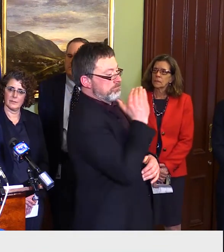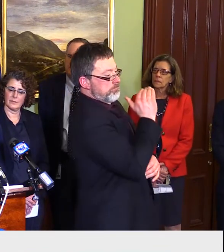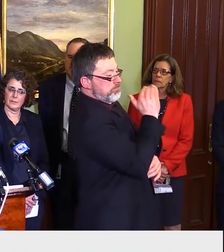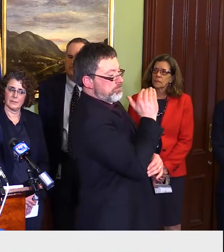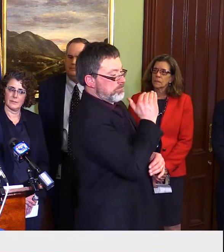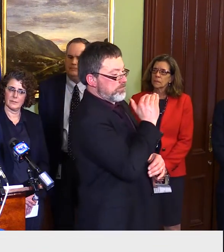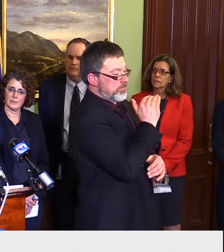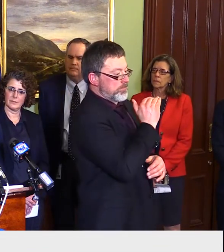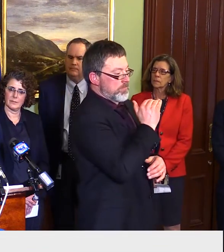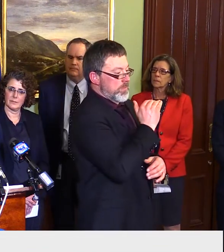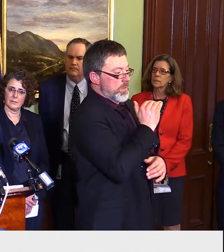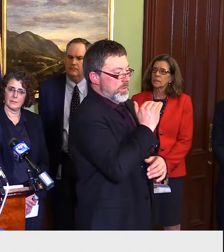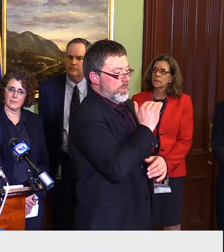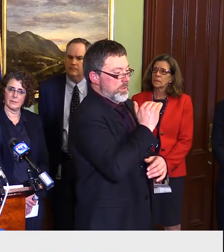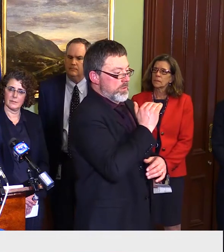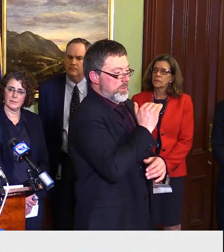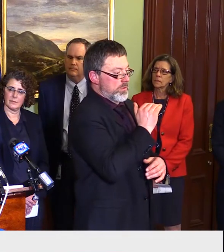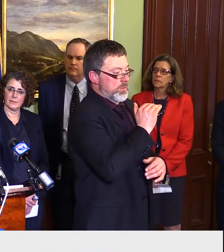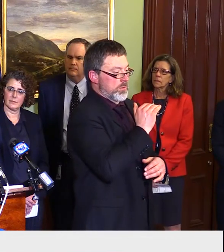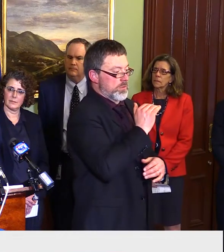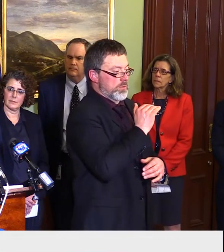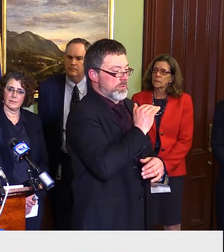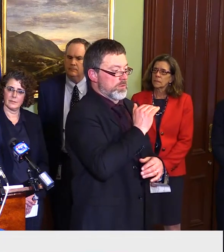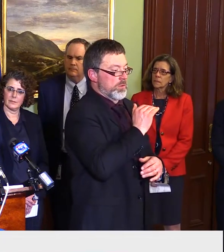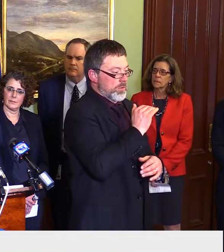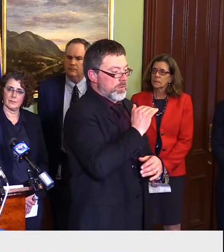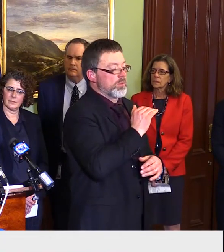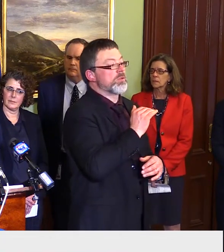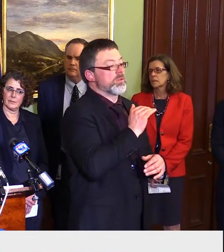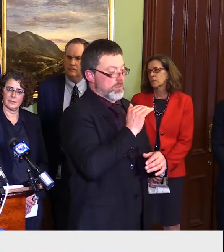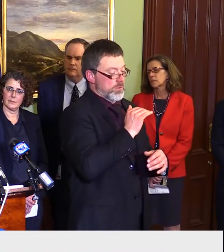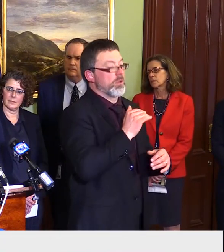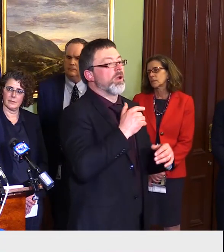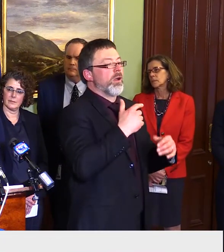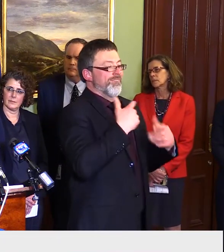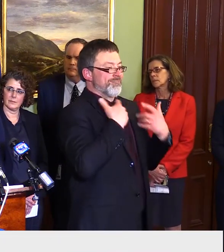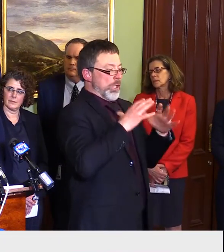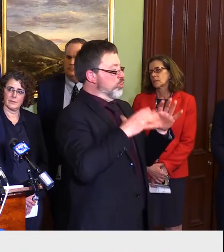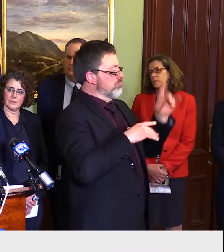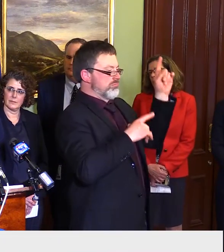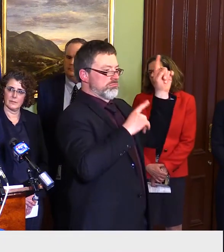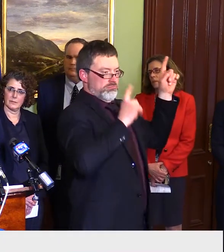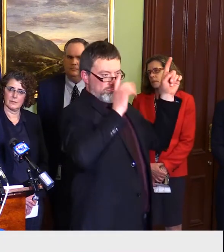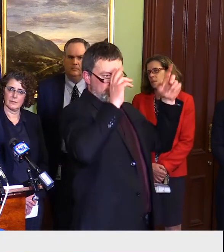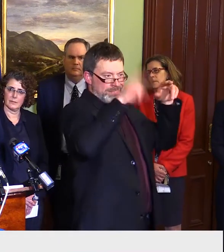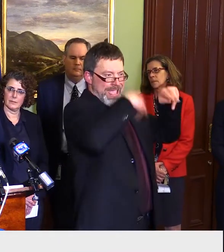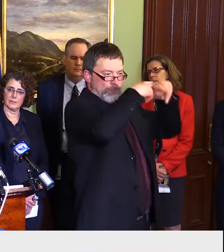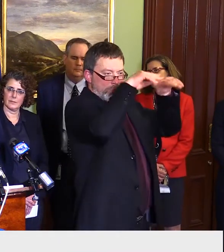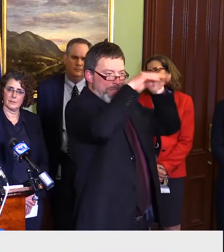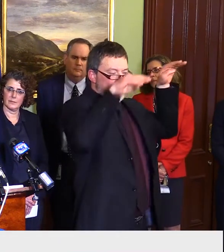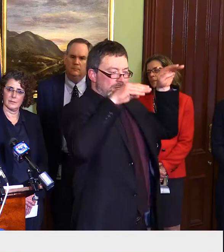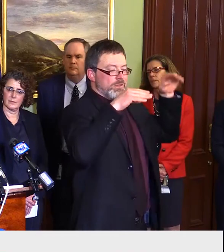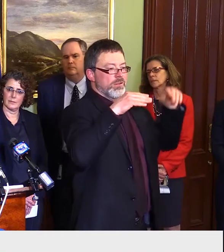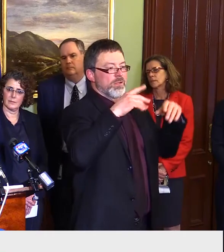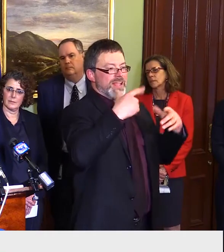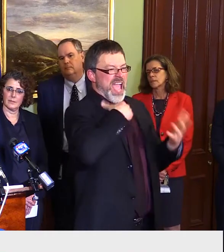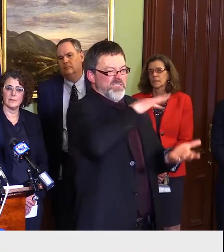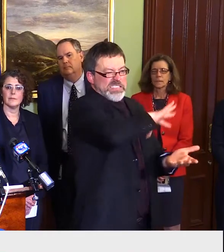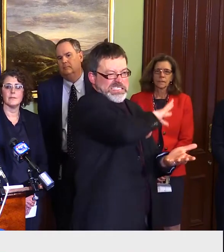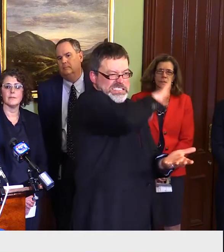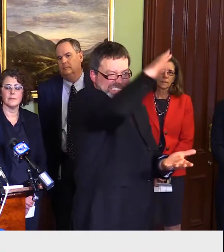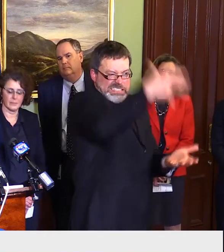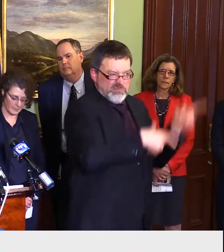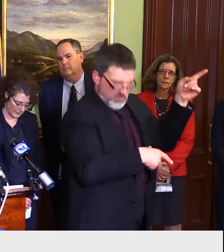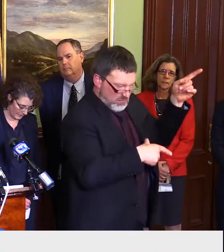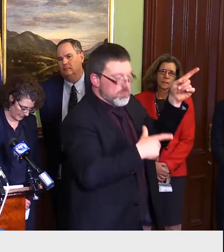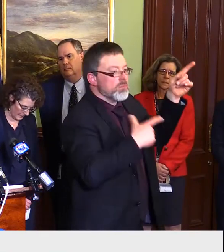the delivery of that. And still working on the prioritization of that personal protective equipment. How much are we requesting from